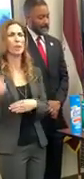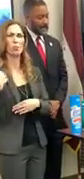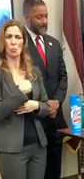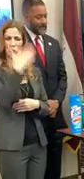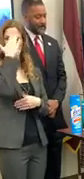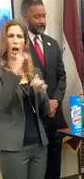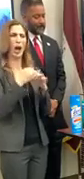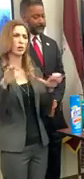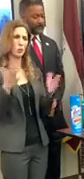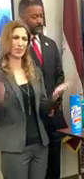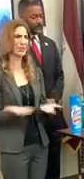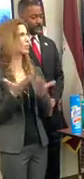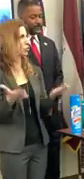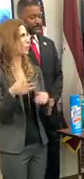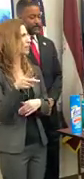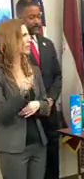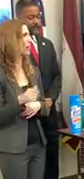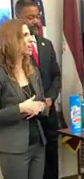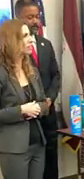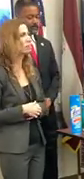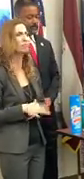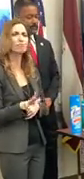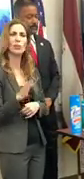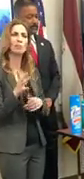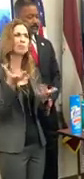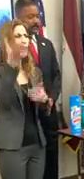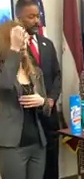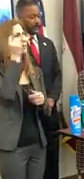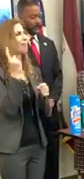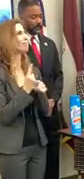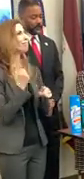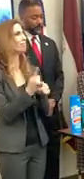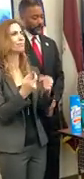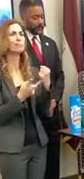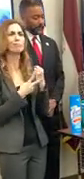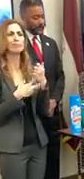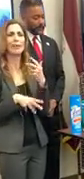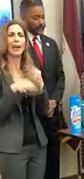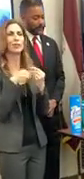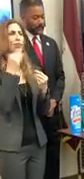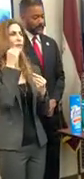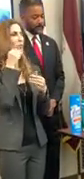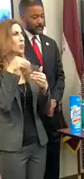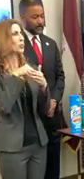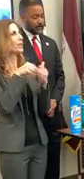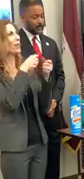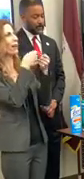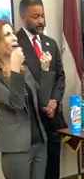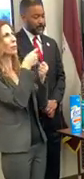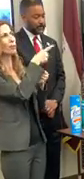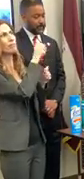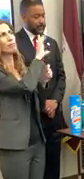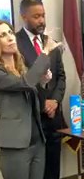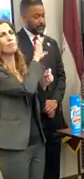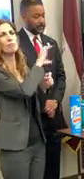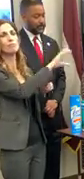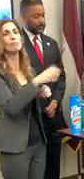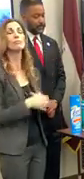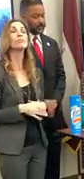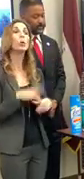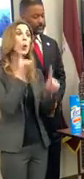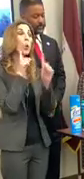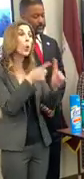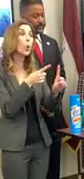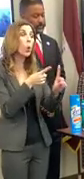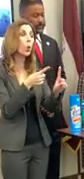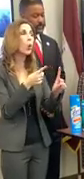this here in Pennsylvania. So just take those common sense precautions, have a little extra food in the cupboard. The goal is